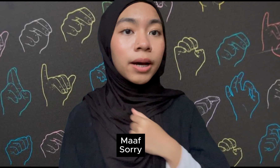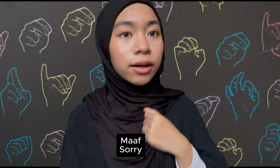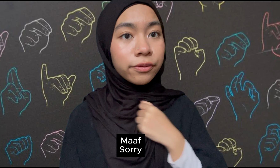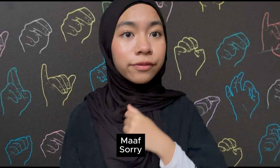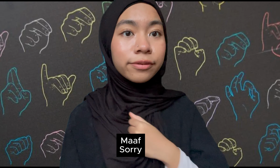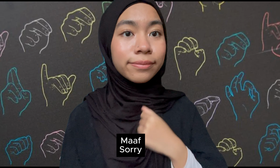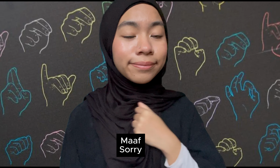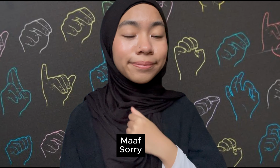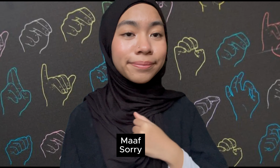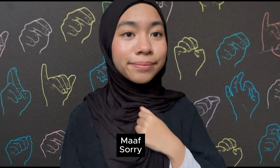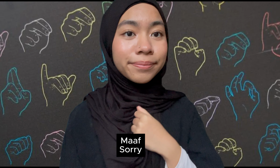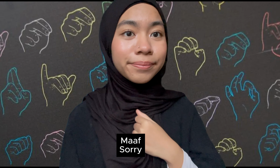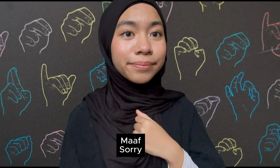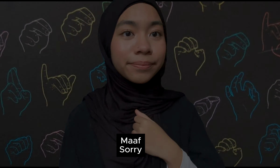Maaf.